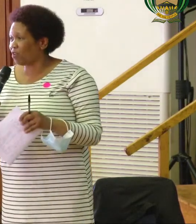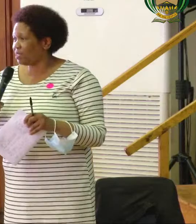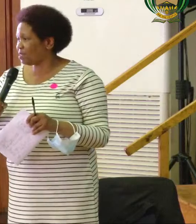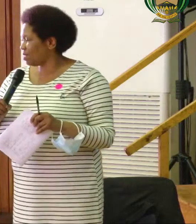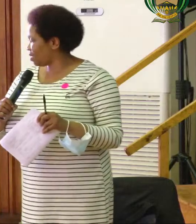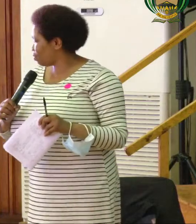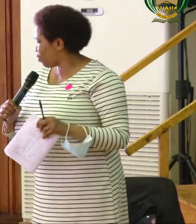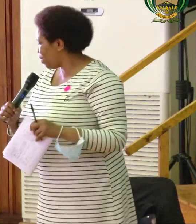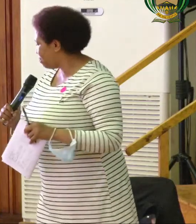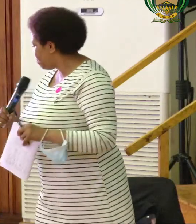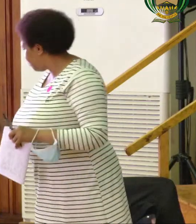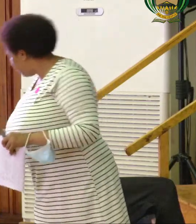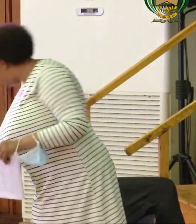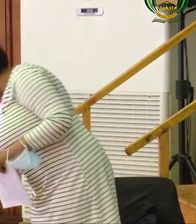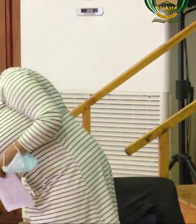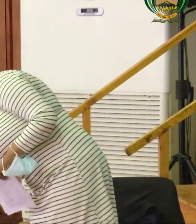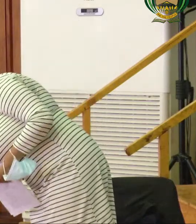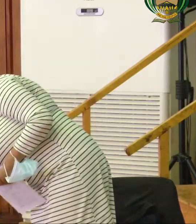to fight the drug problem.